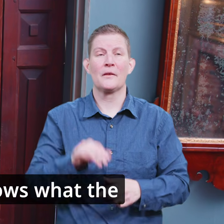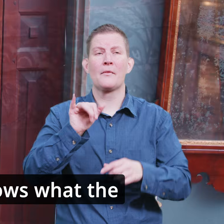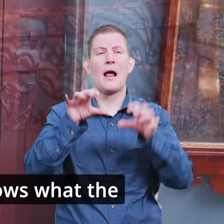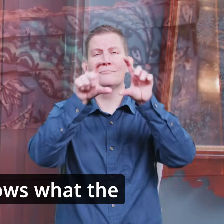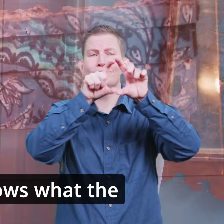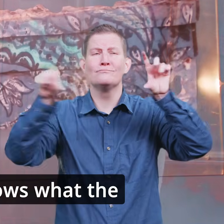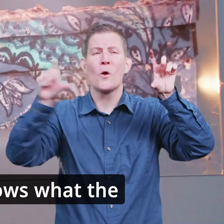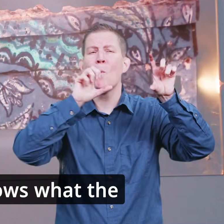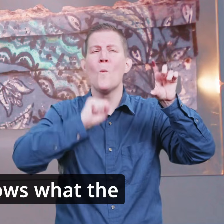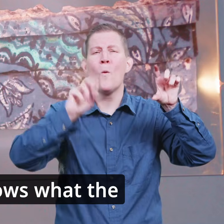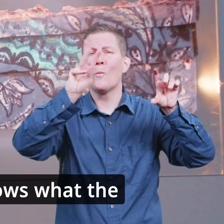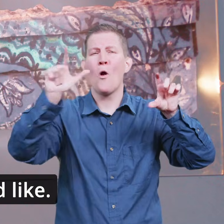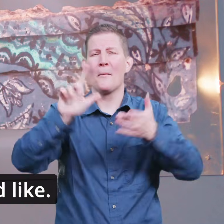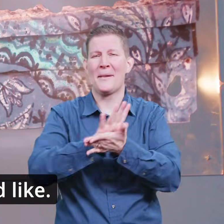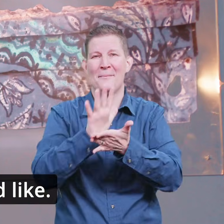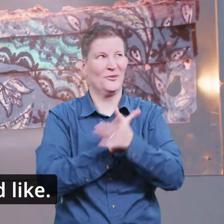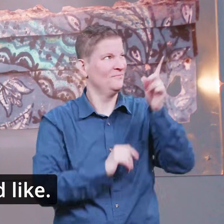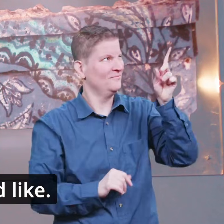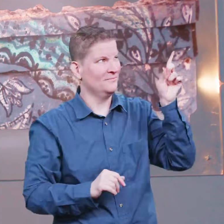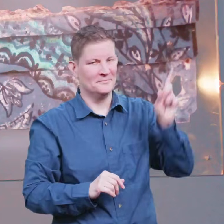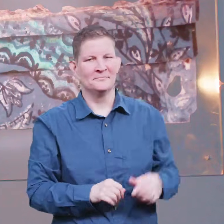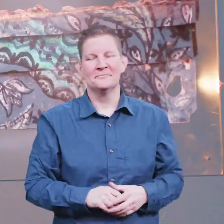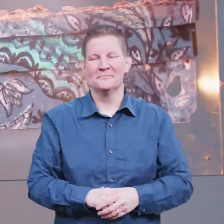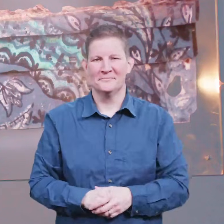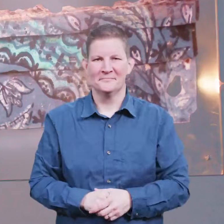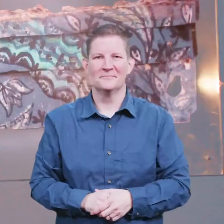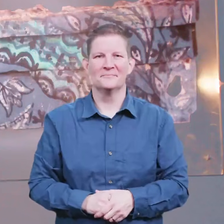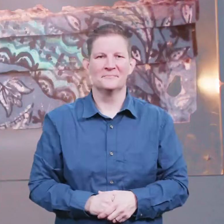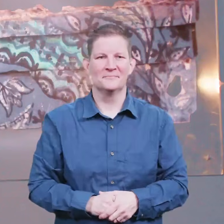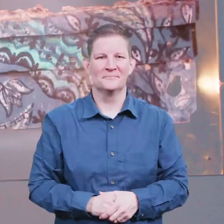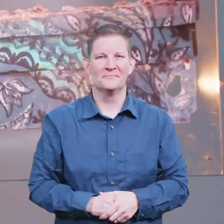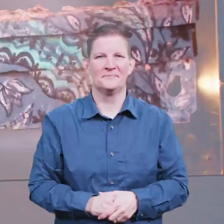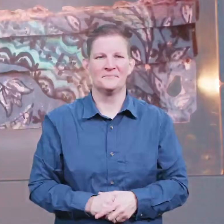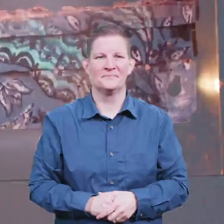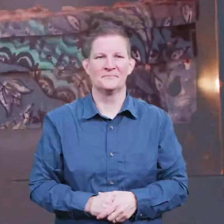and the wall swatch shows what the wallpaper looked like.